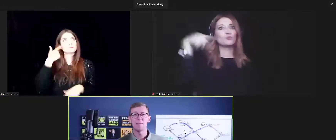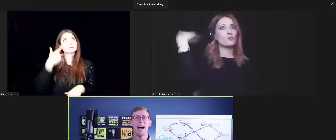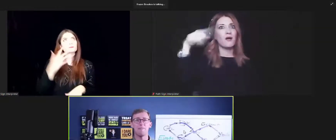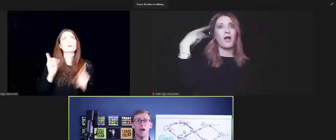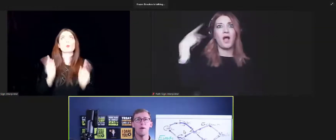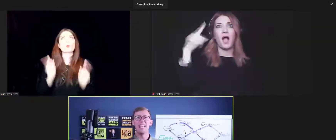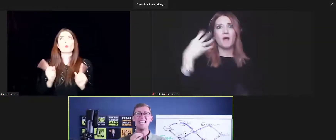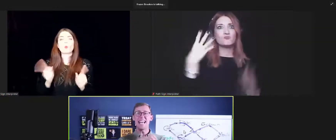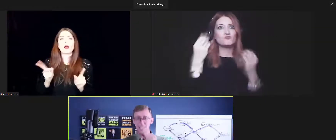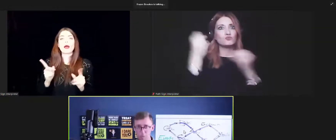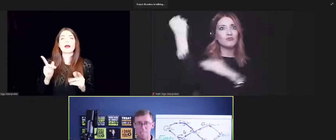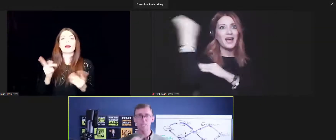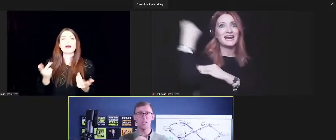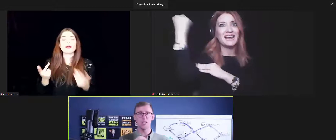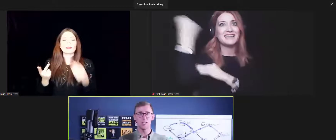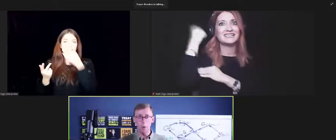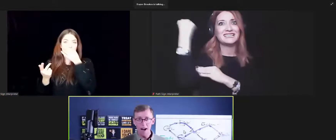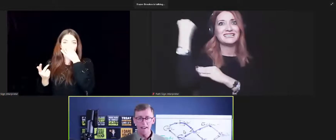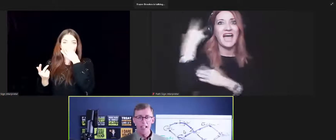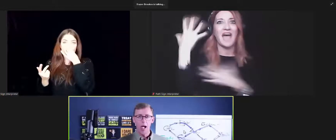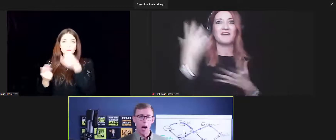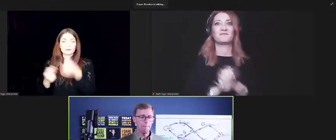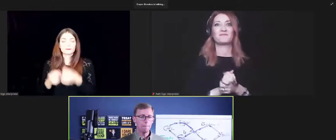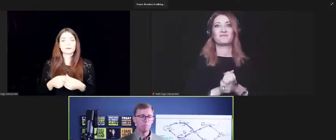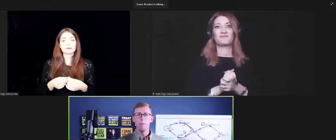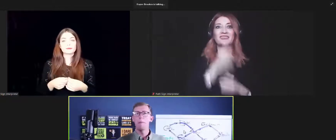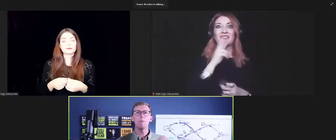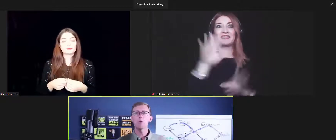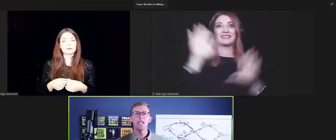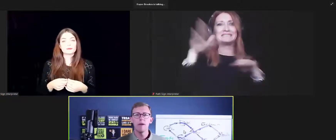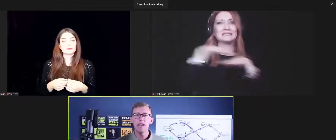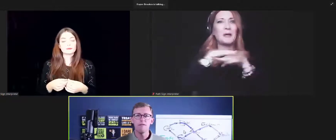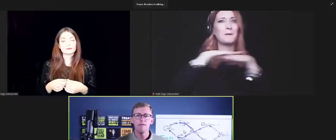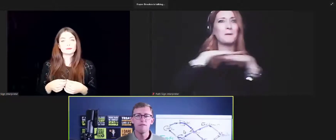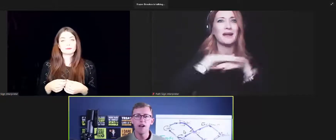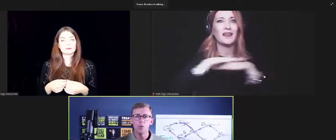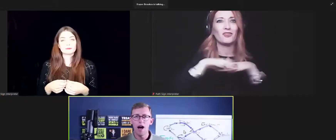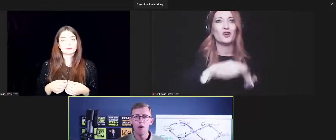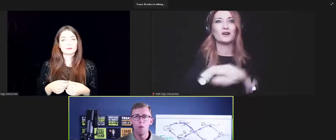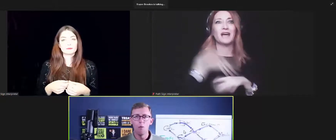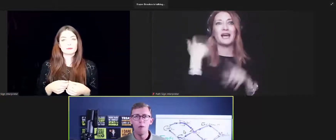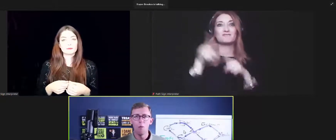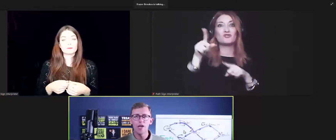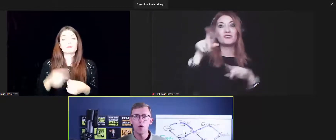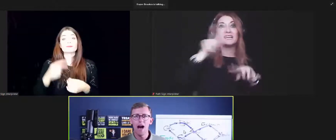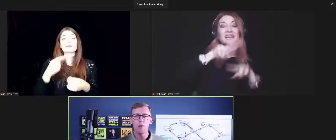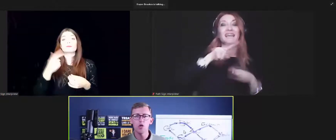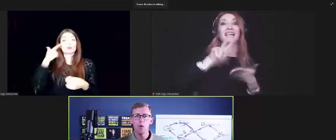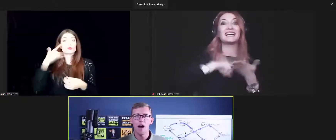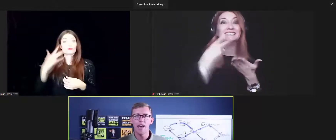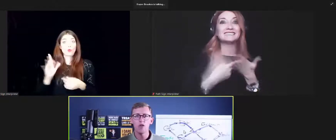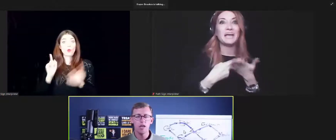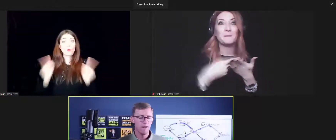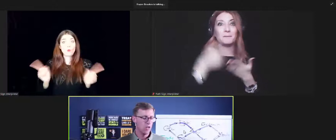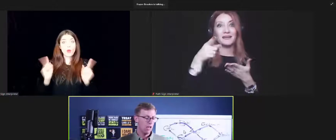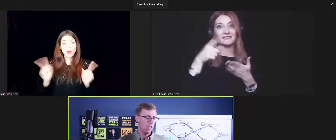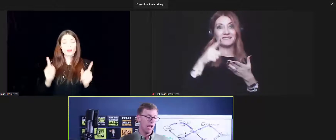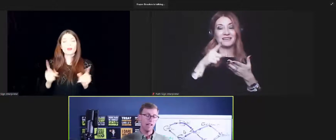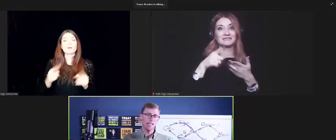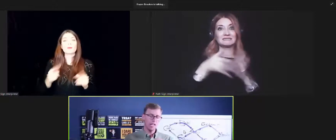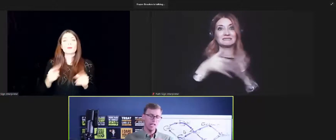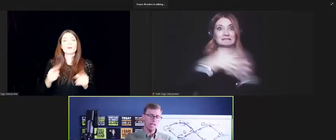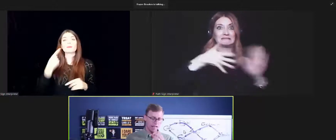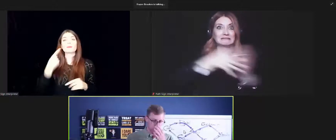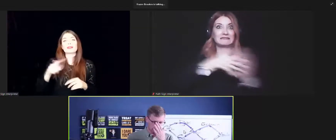have to go a little bit slower. But people say to me, Frazer, how are you so high energy? I'll